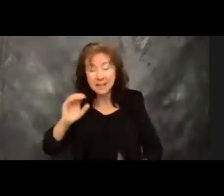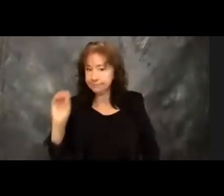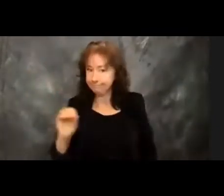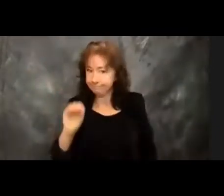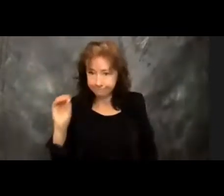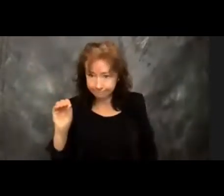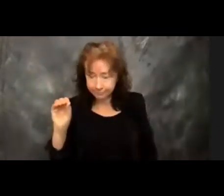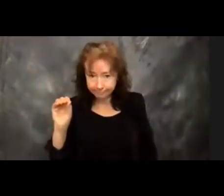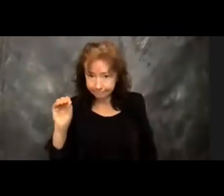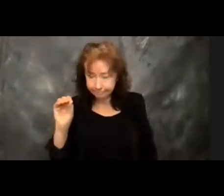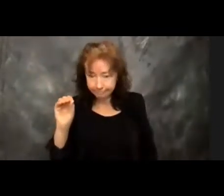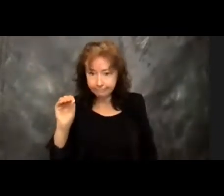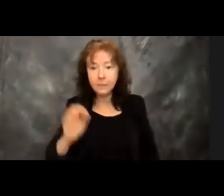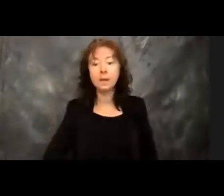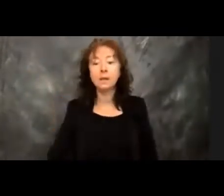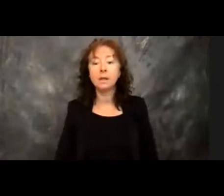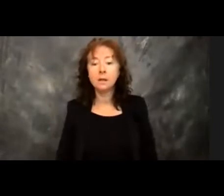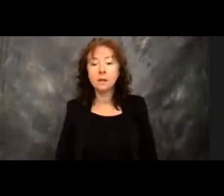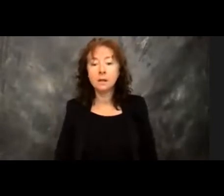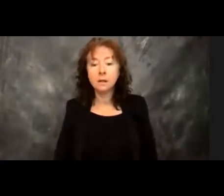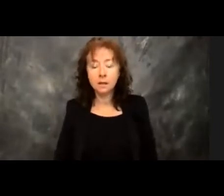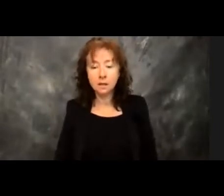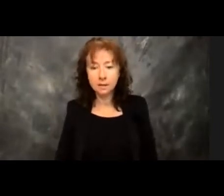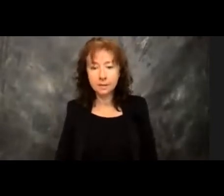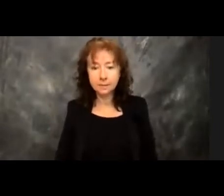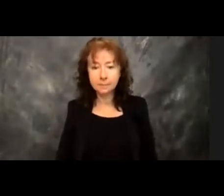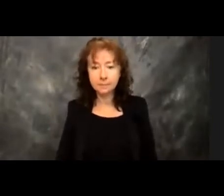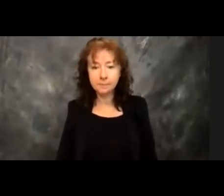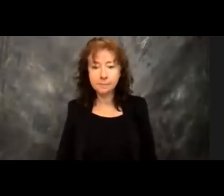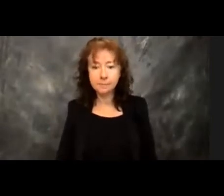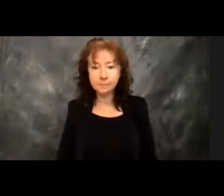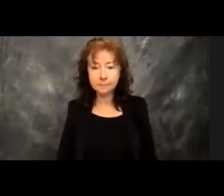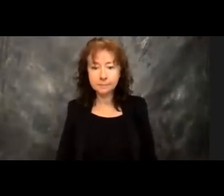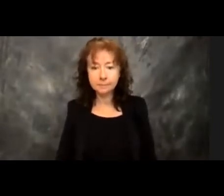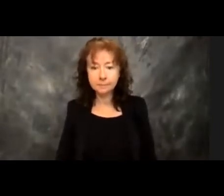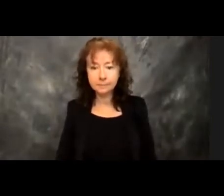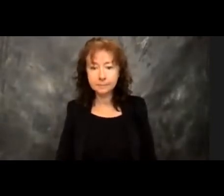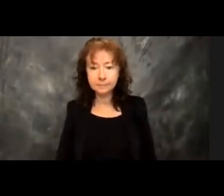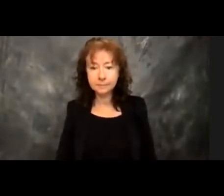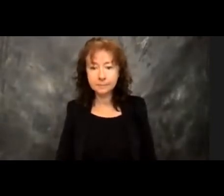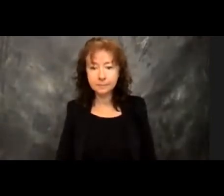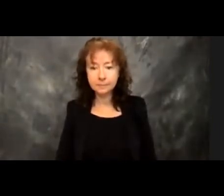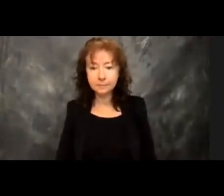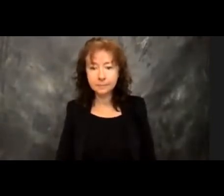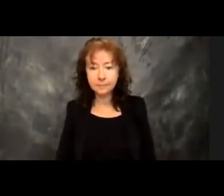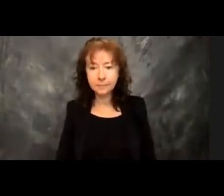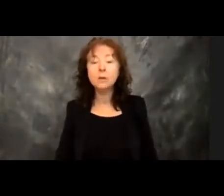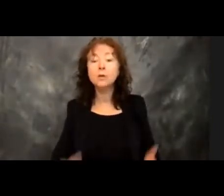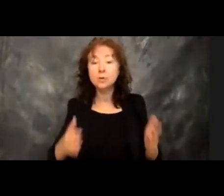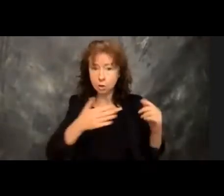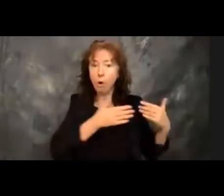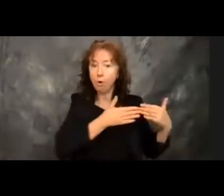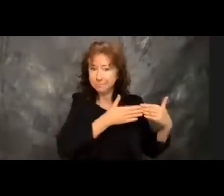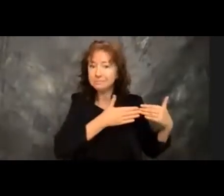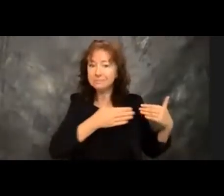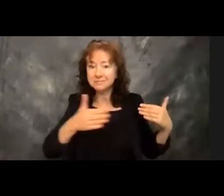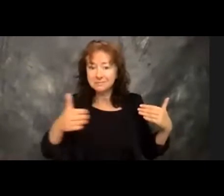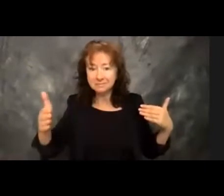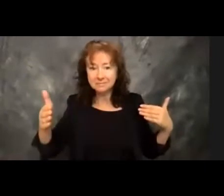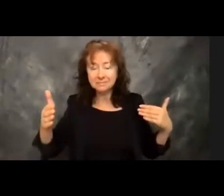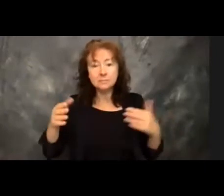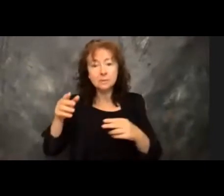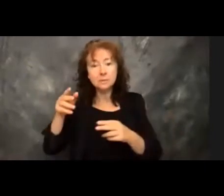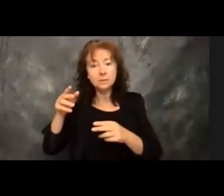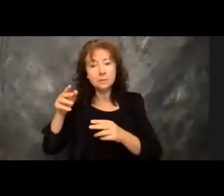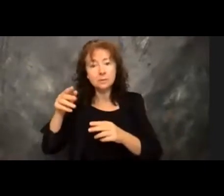on, and also at that time, and also still until now, all persons with disabilities are